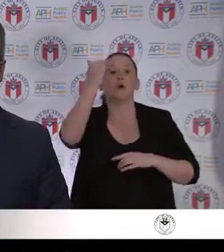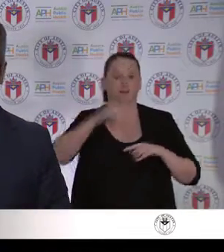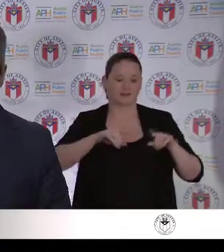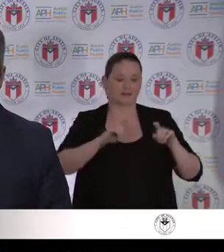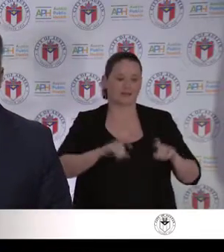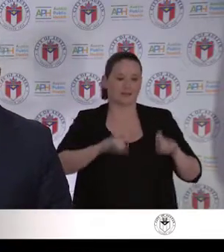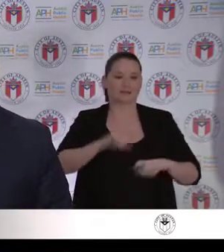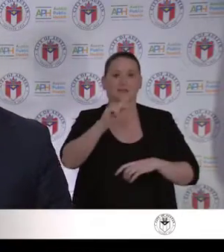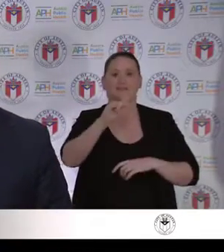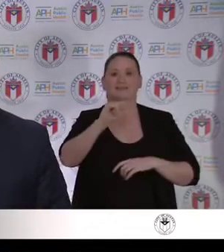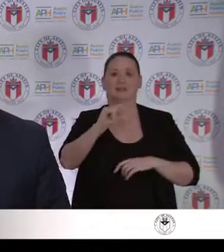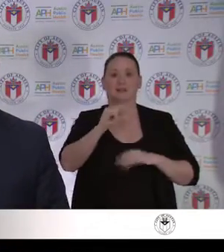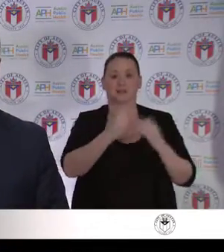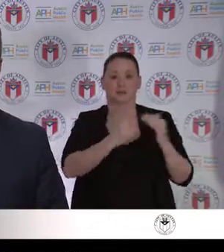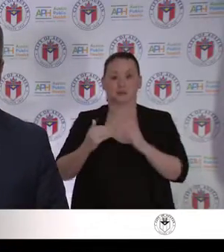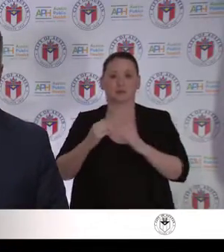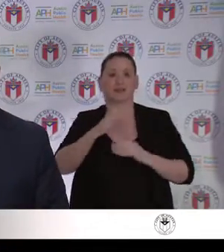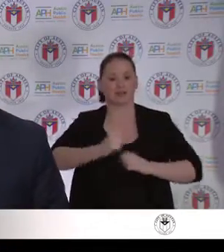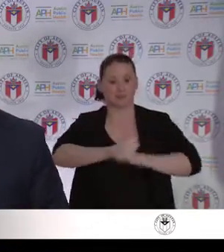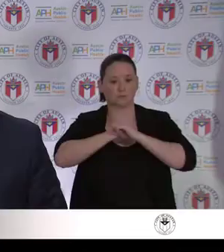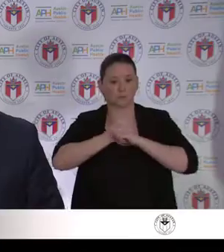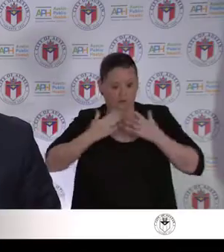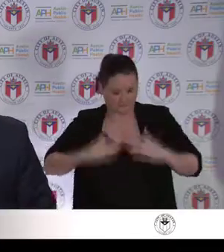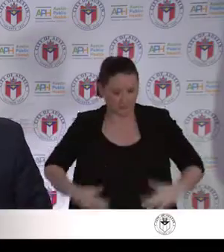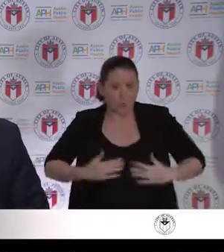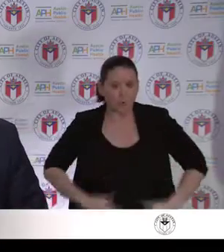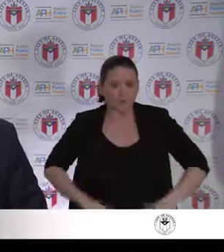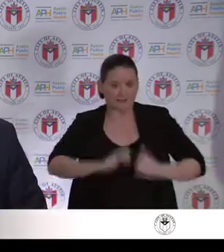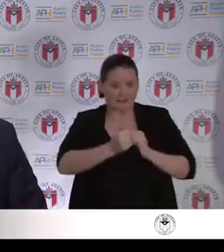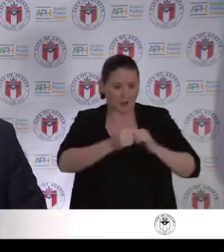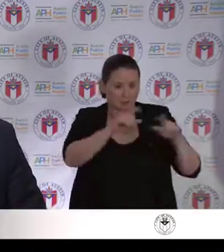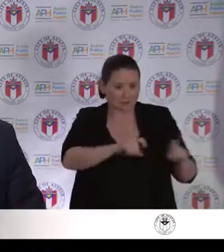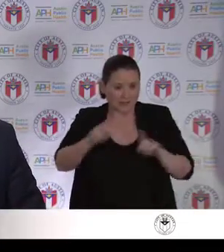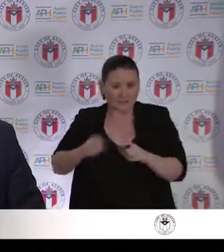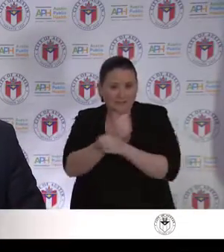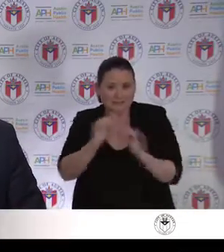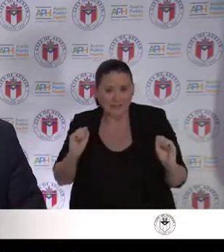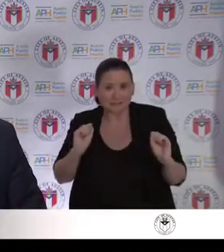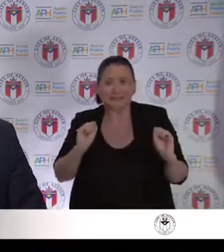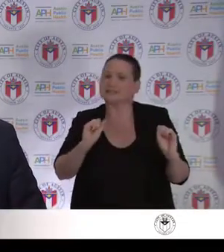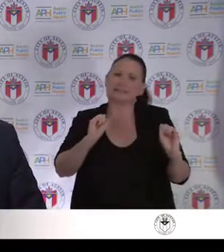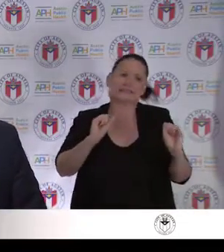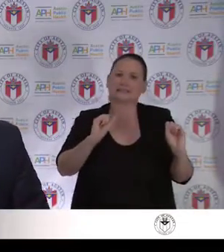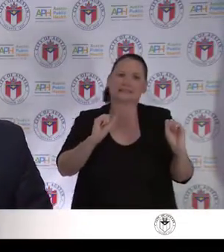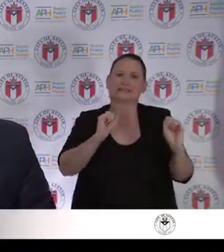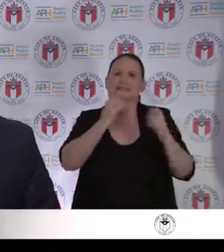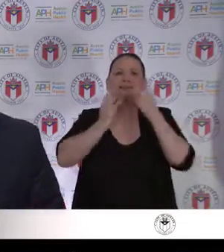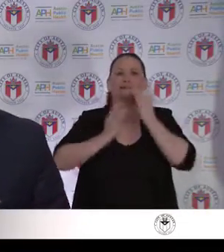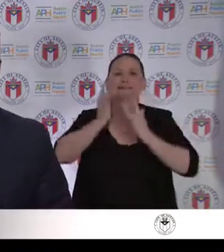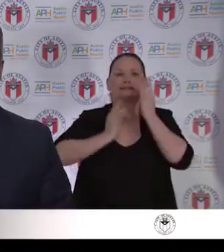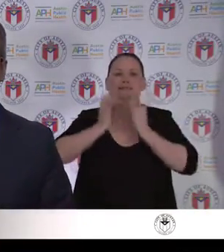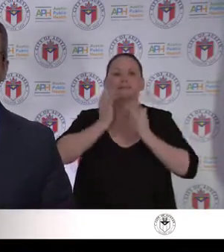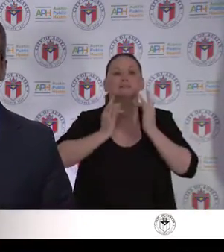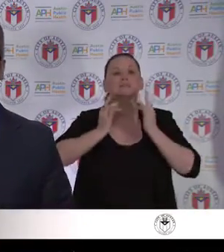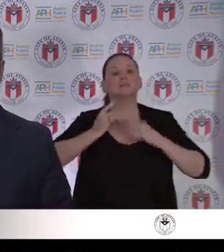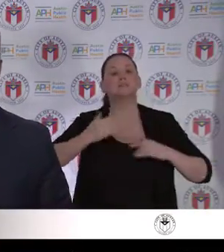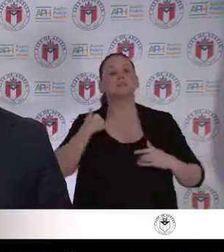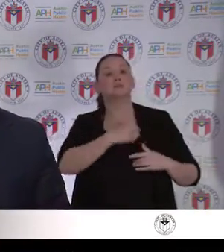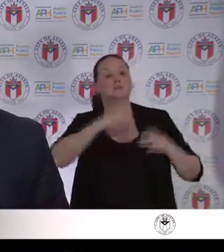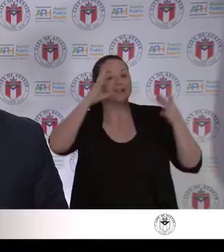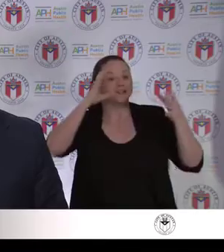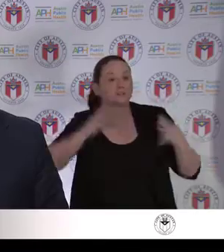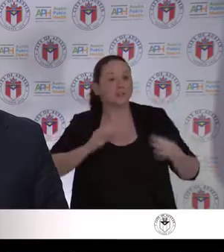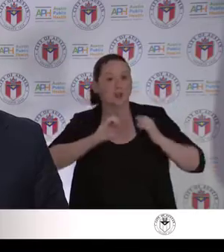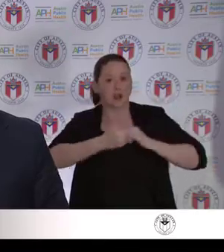limitations and PPE necessary to do those tests safely. Therefore, when we're making decisions about how